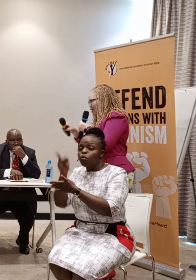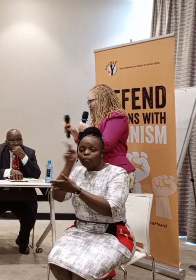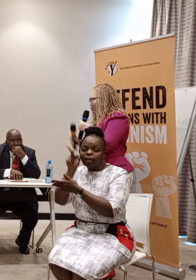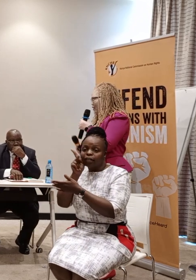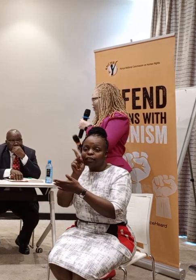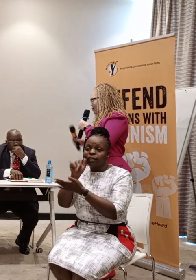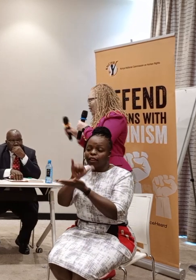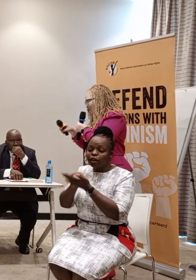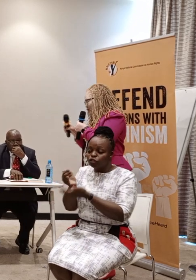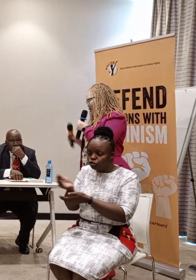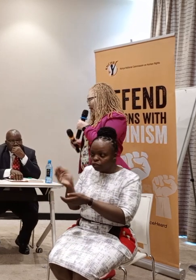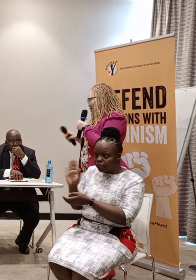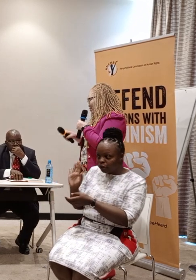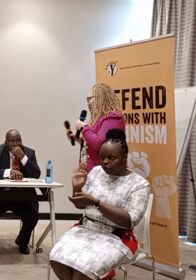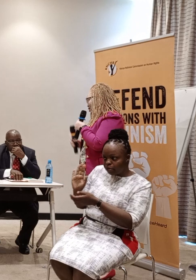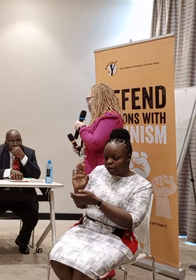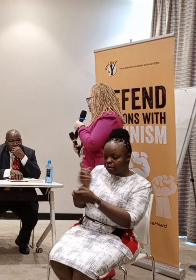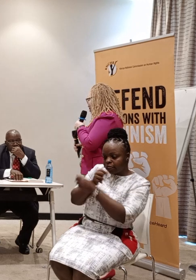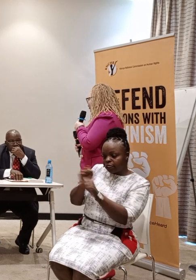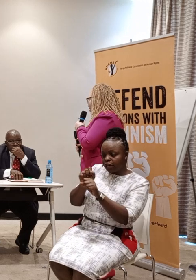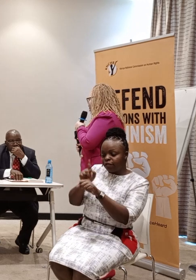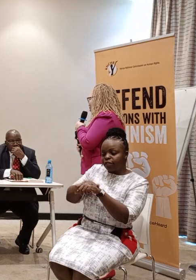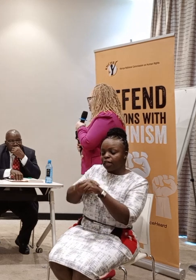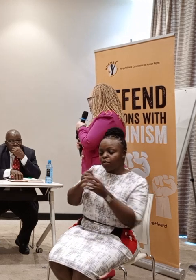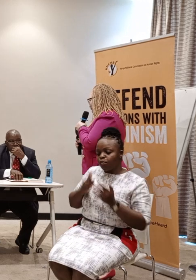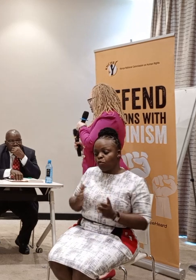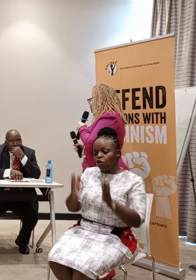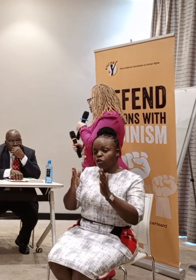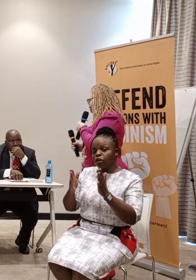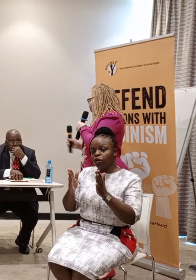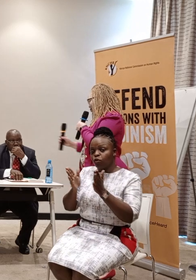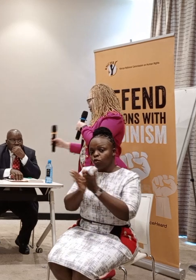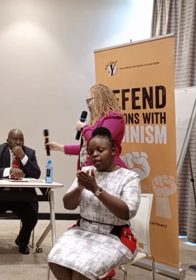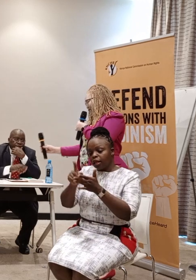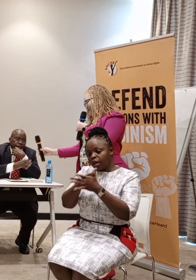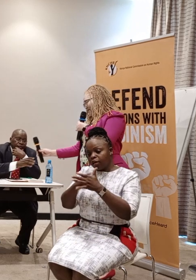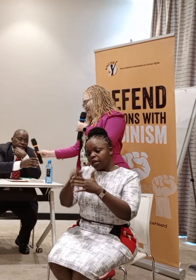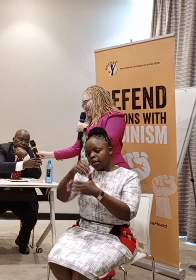be safe being born with albinism in this country? What can we do?